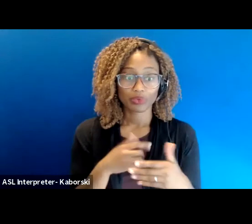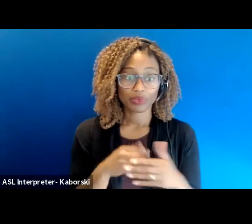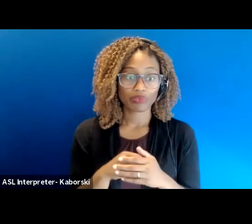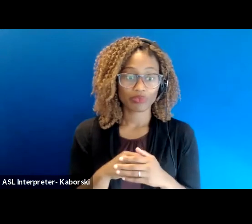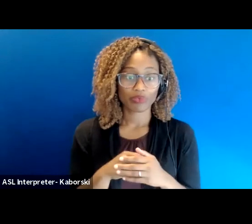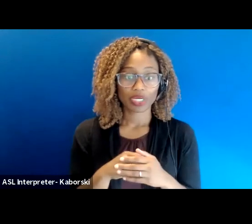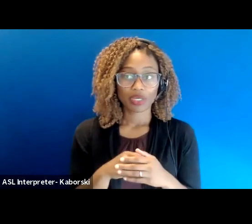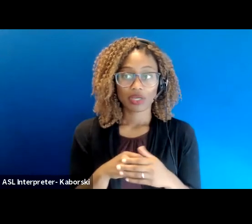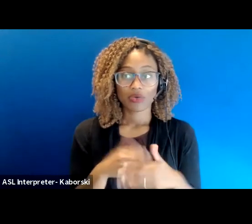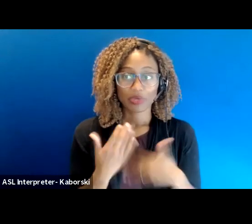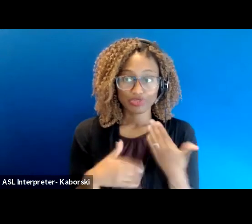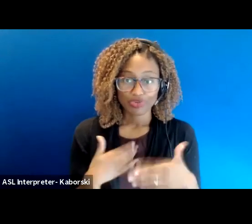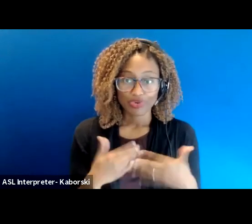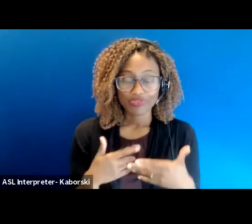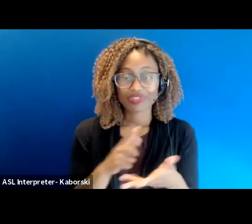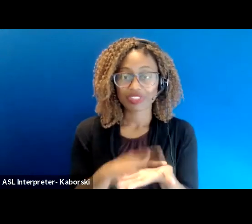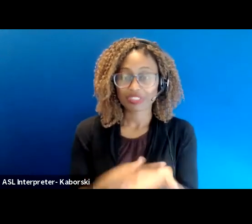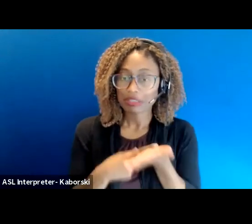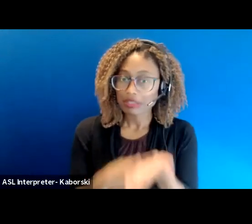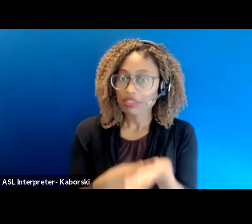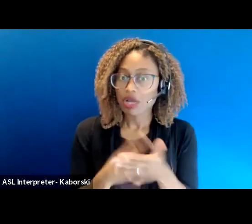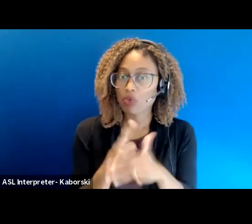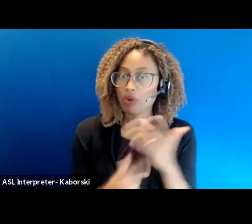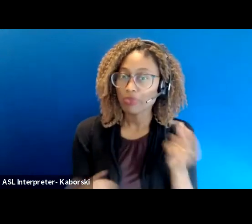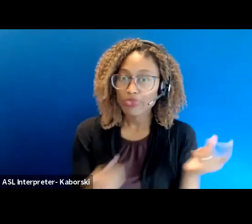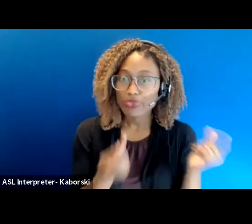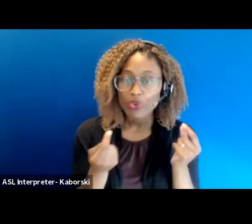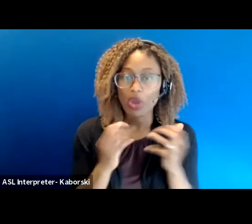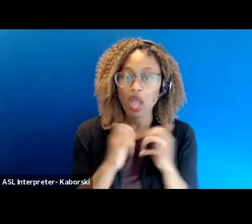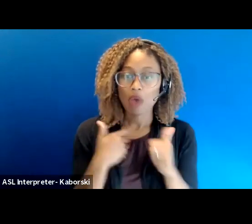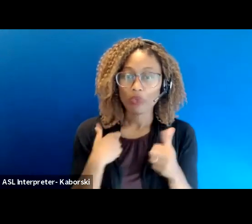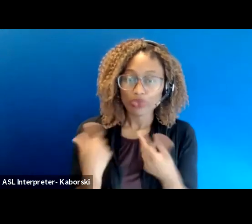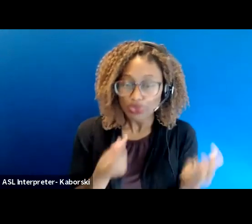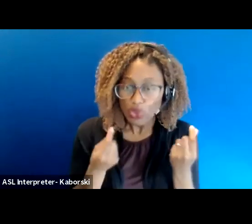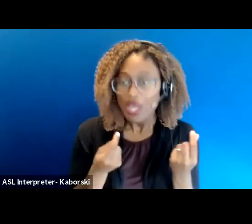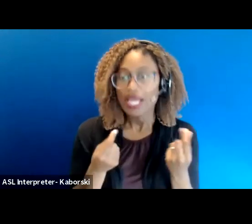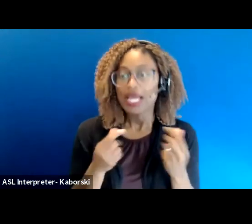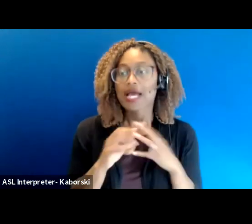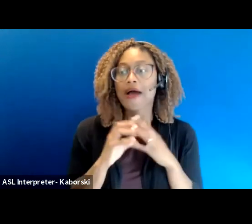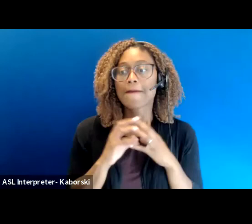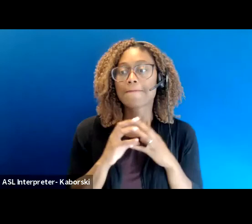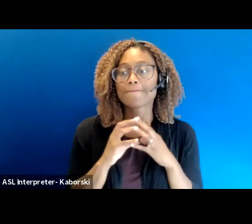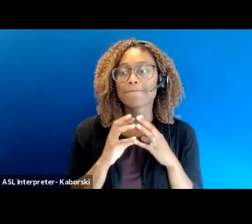discussions of what we're going to do, how we're going to do it, we went through a lot of